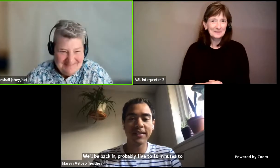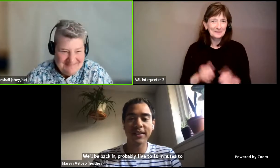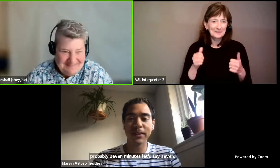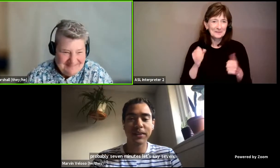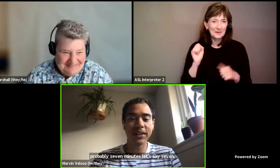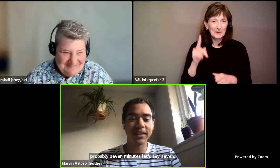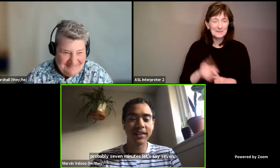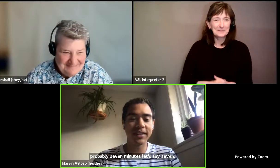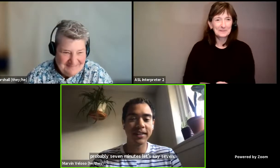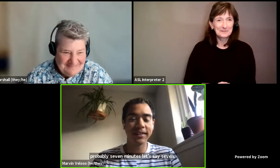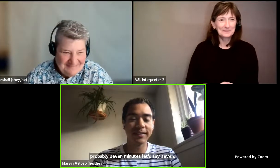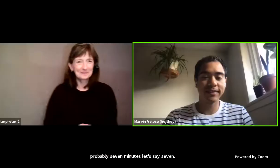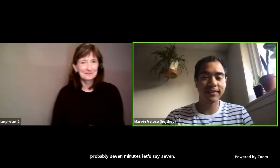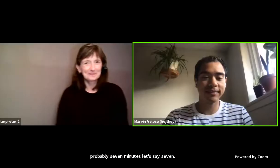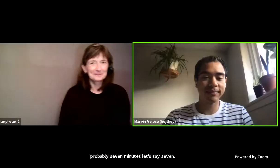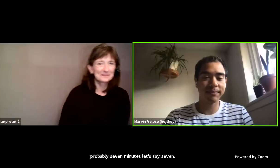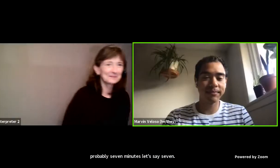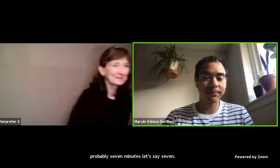Okay, sounds good.